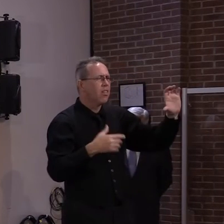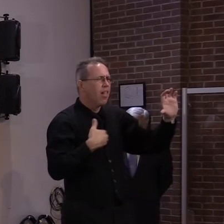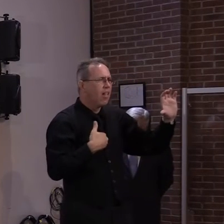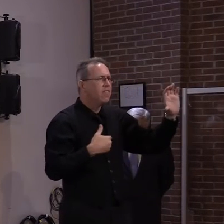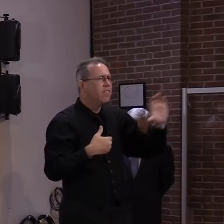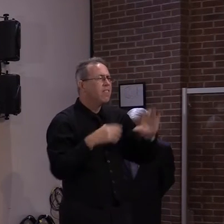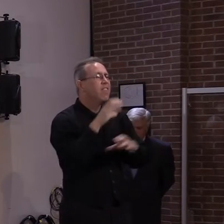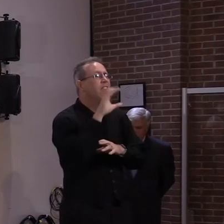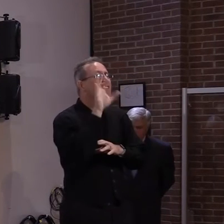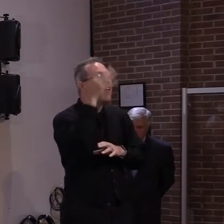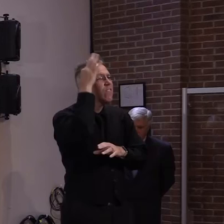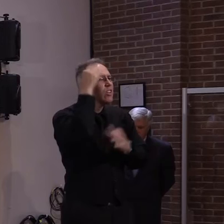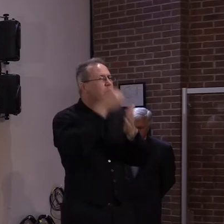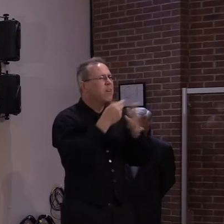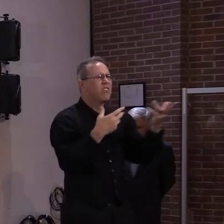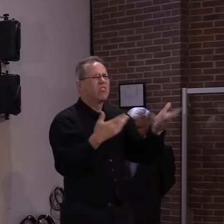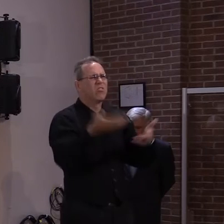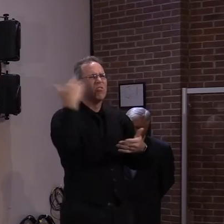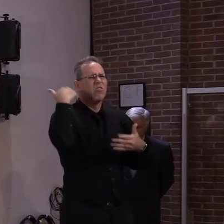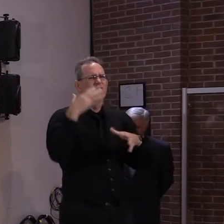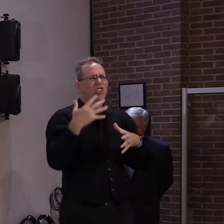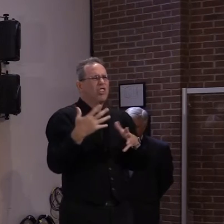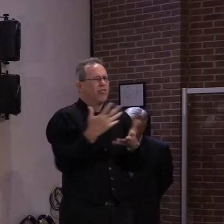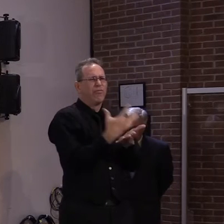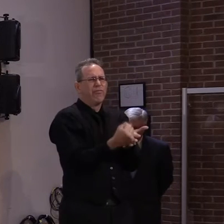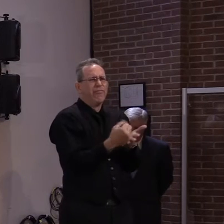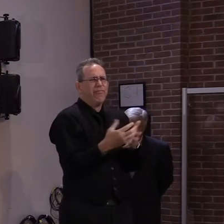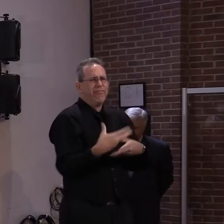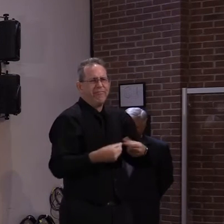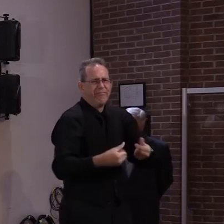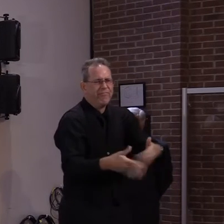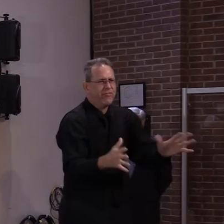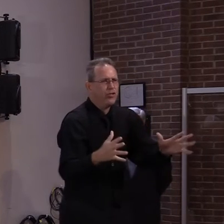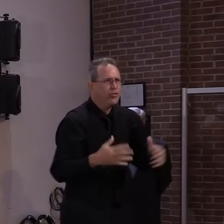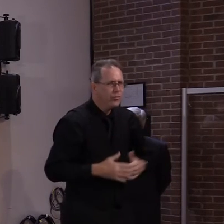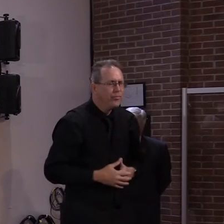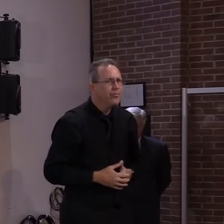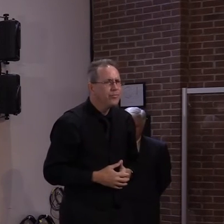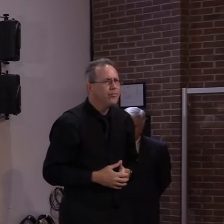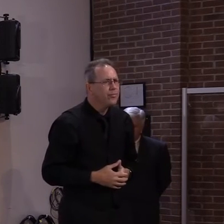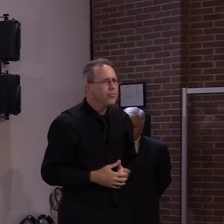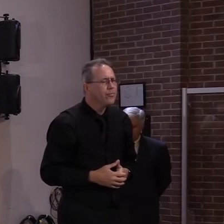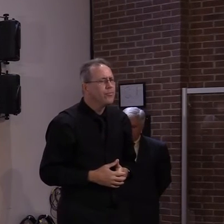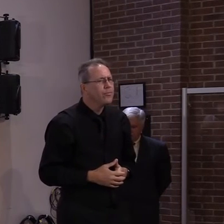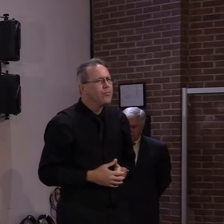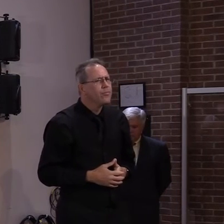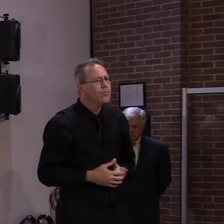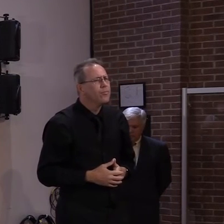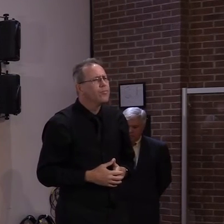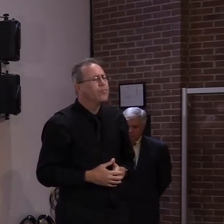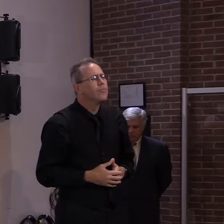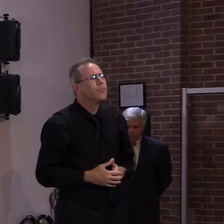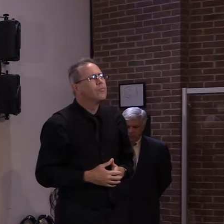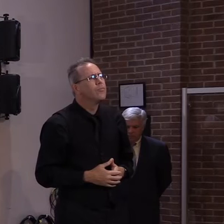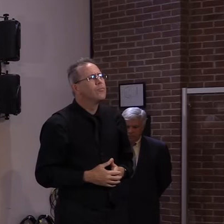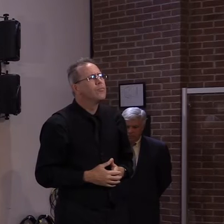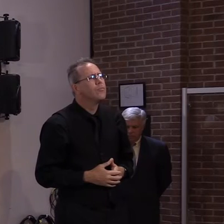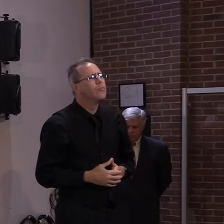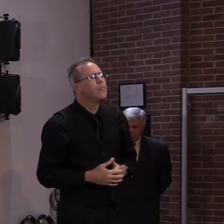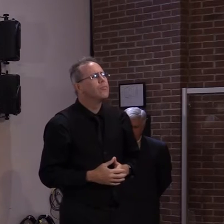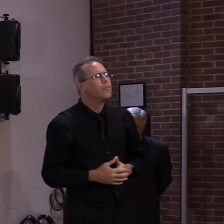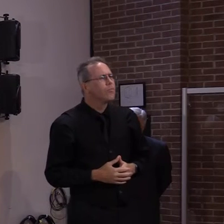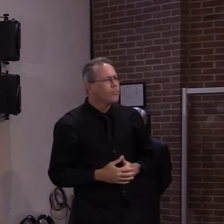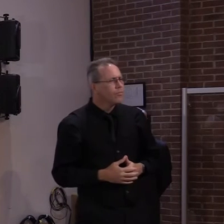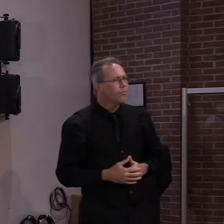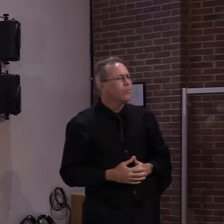As you remember, it was like 12/31 of 20 to make sure that